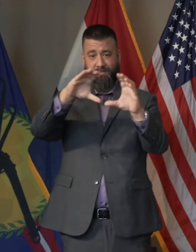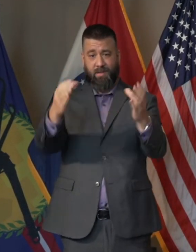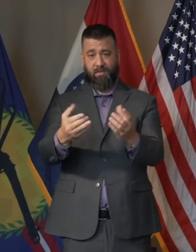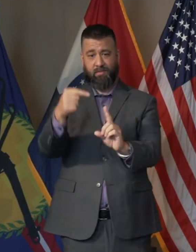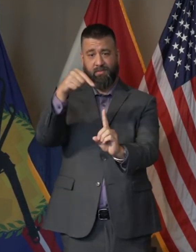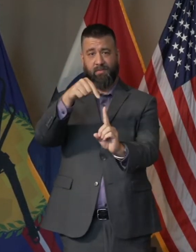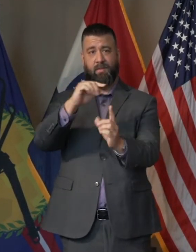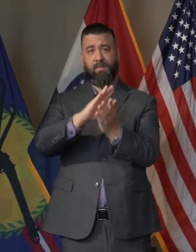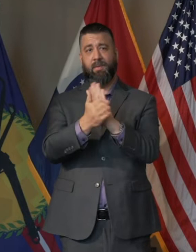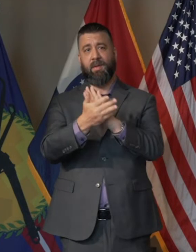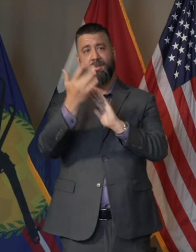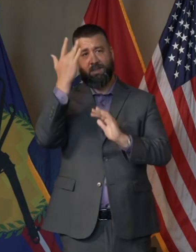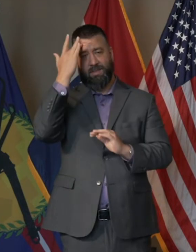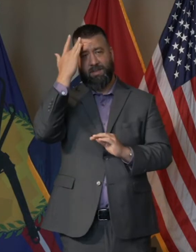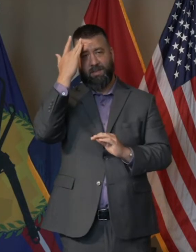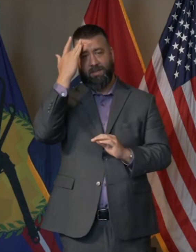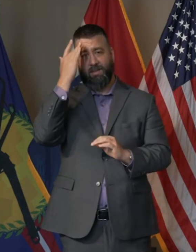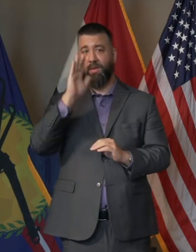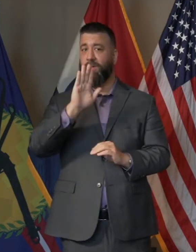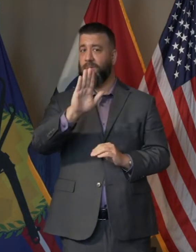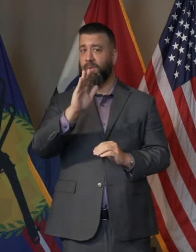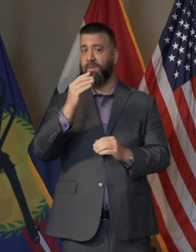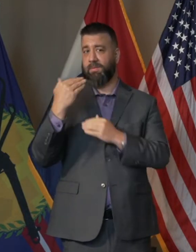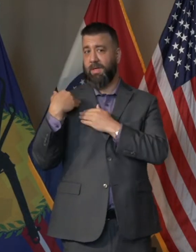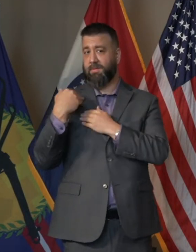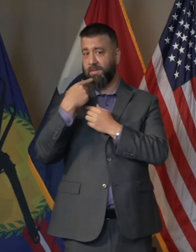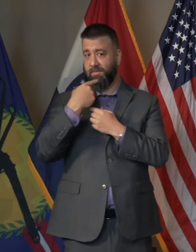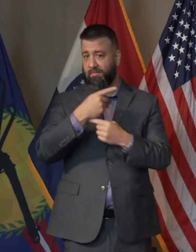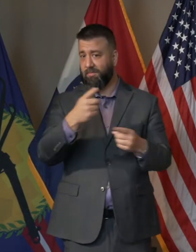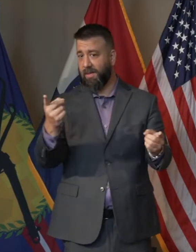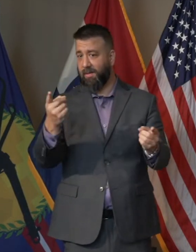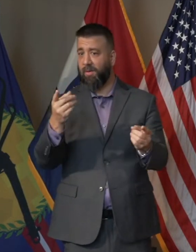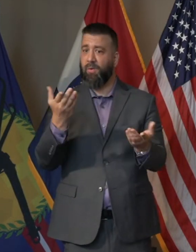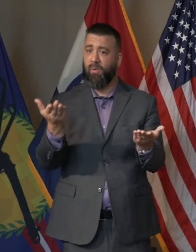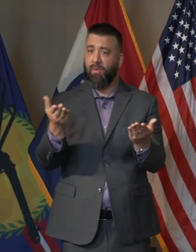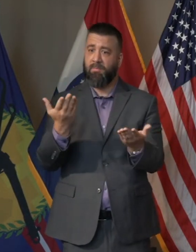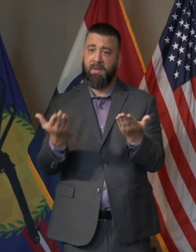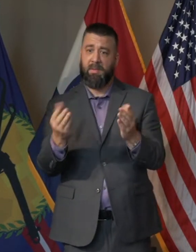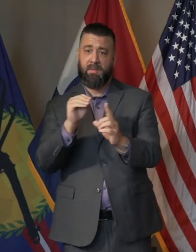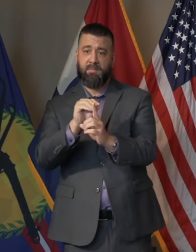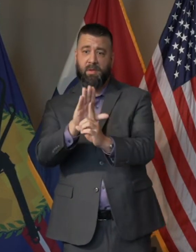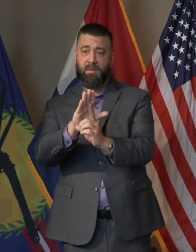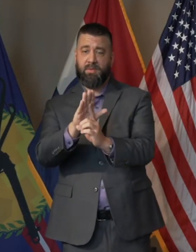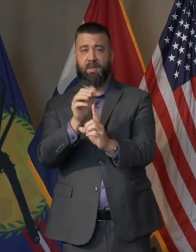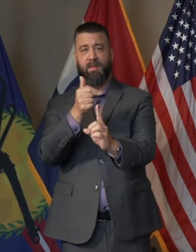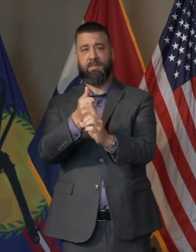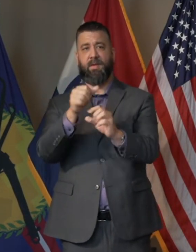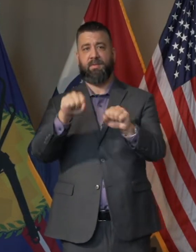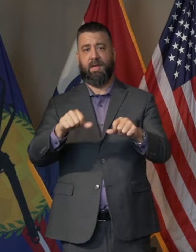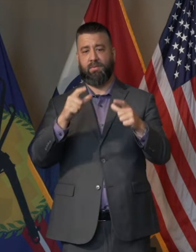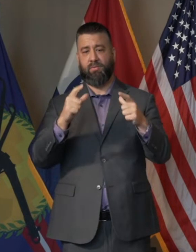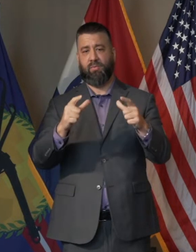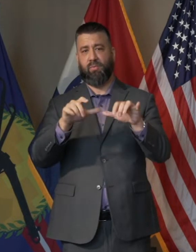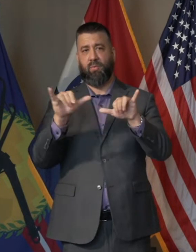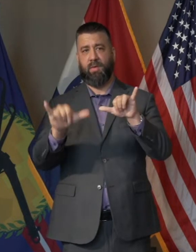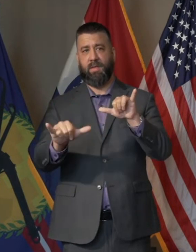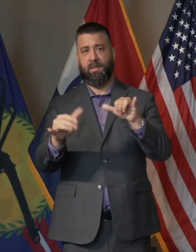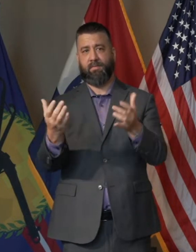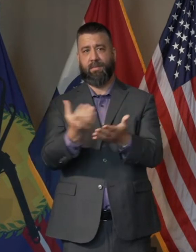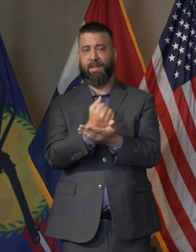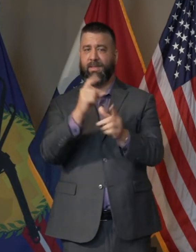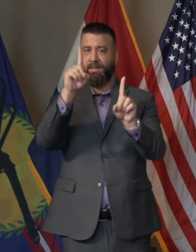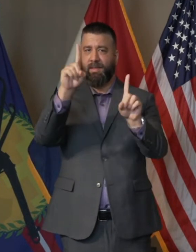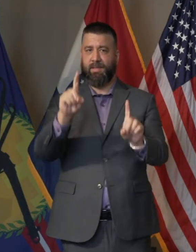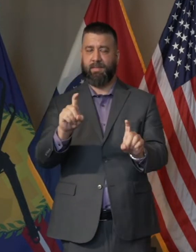it's your responsibility to tell everyone else who might have been exposed so they can quarantine and get a test. You and your